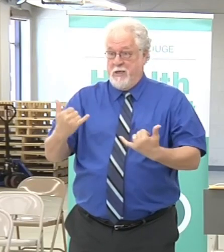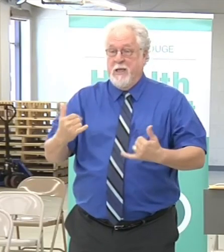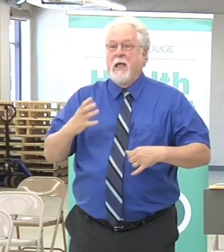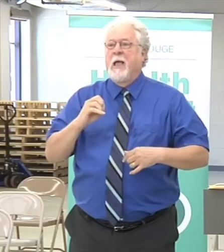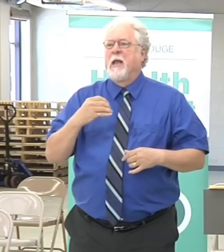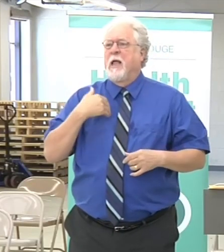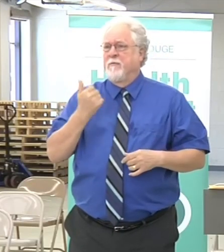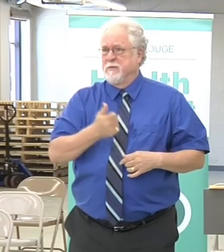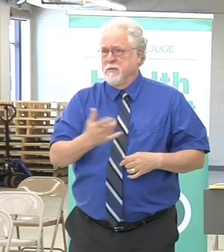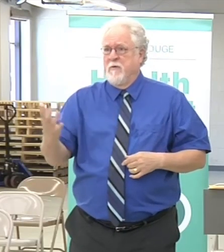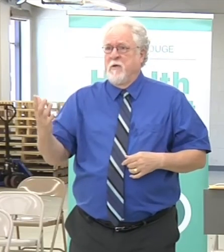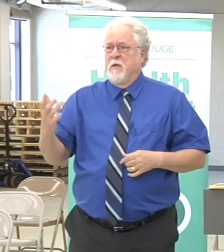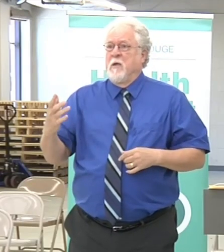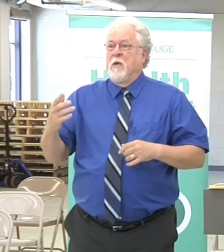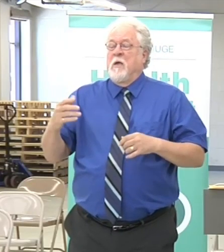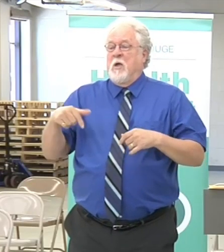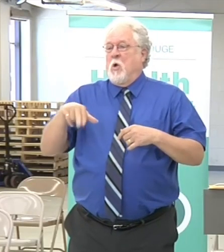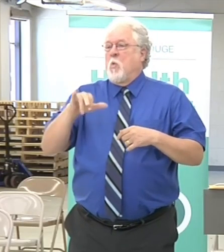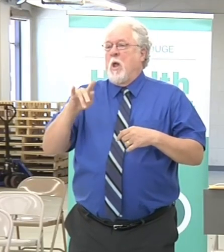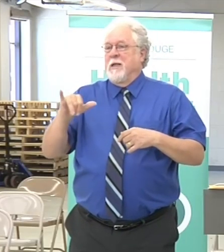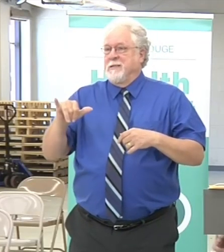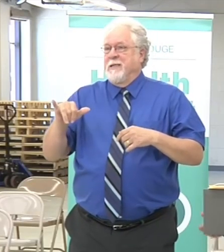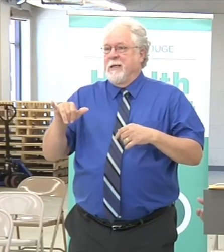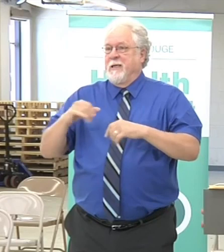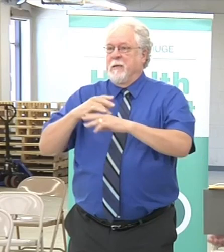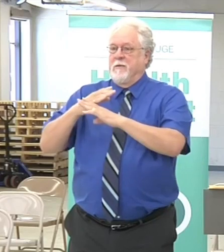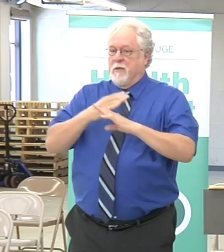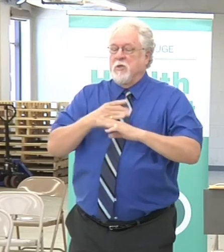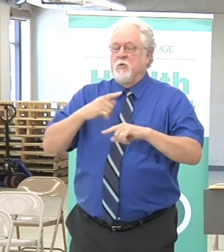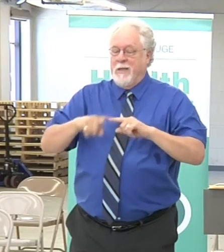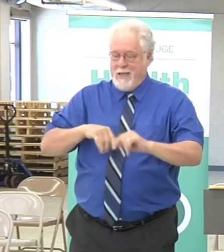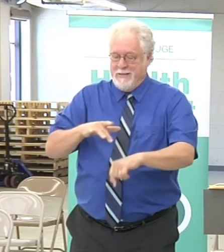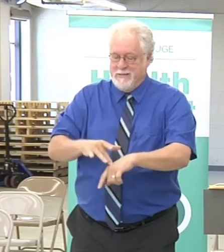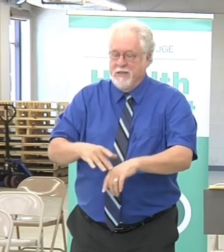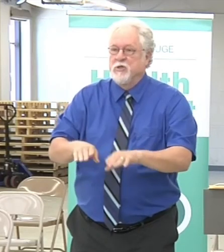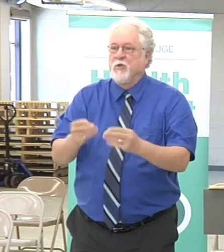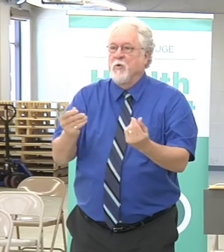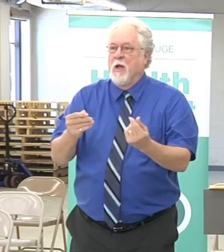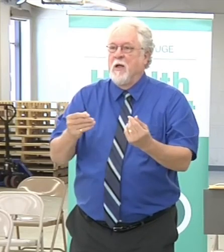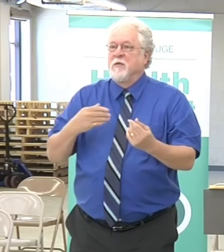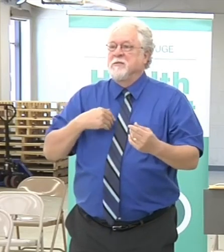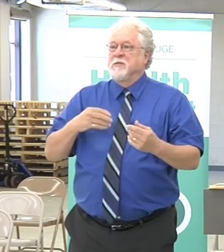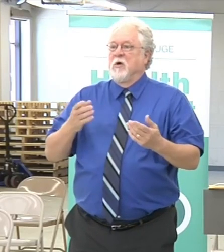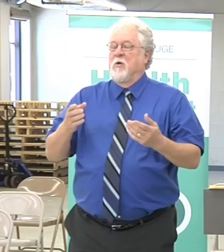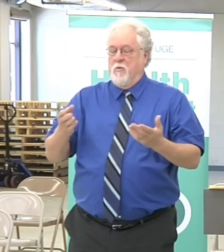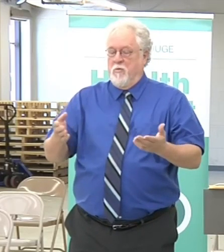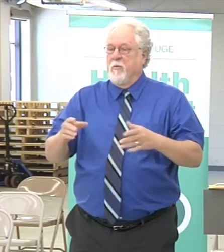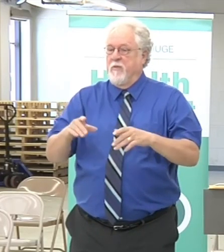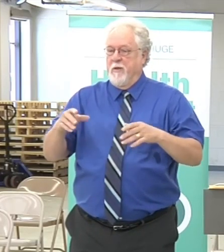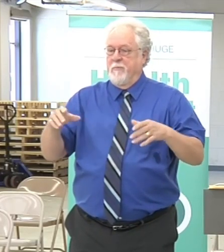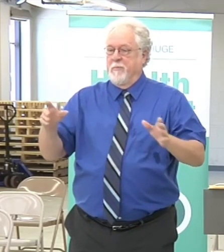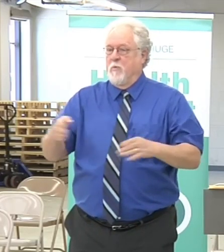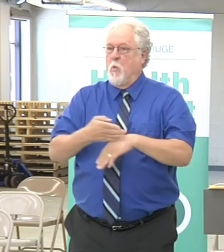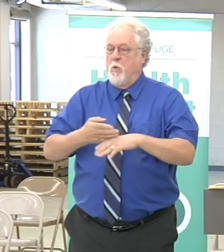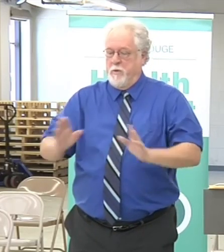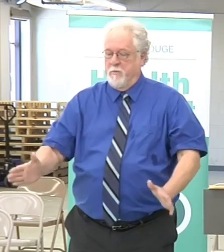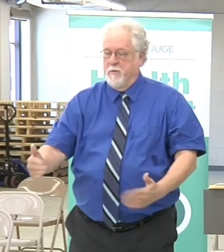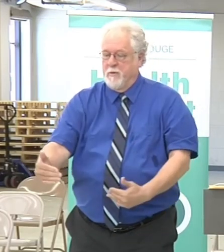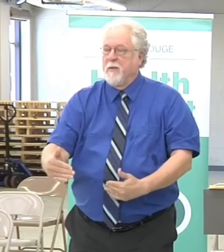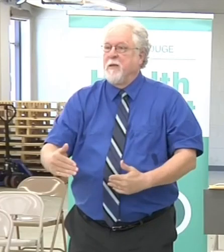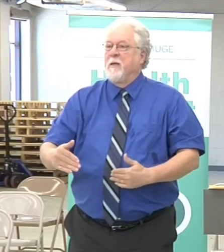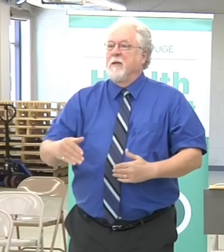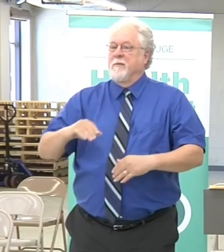of quality precautions. For example, none of the supplies can touch the ground, so the racks and the pallets, a lot of the critical